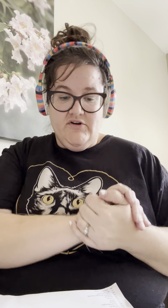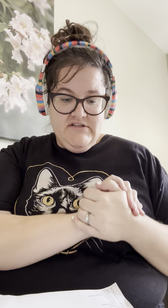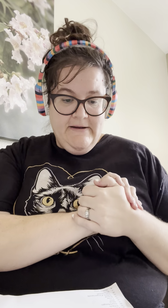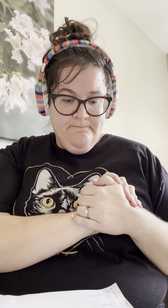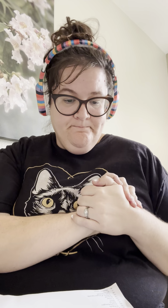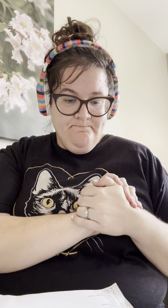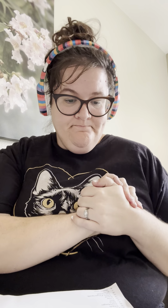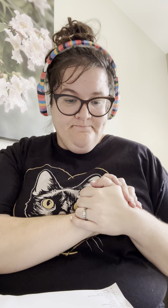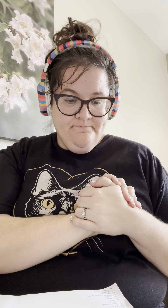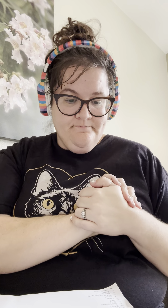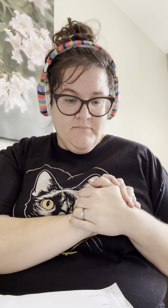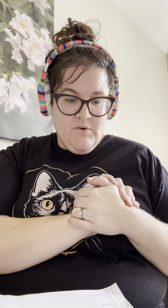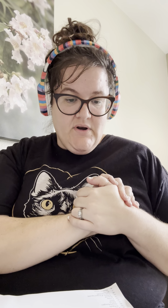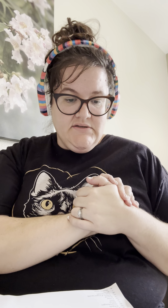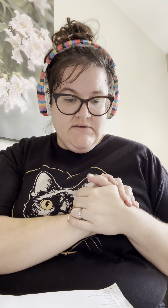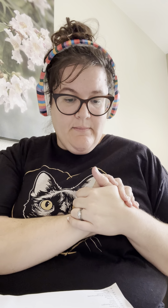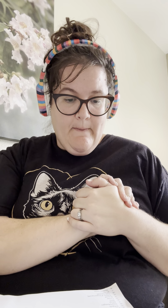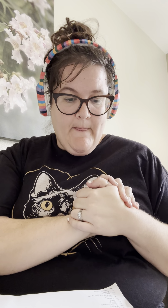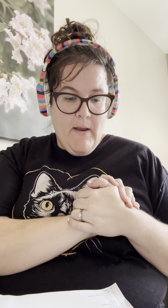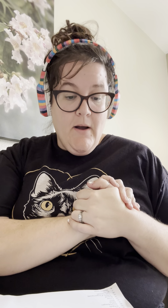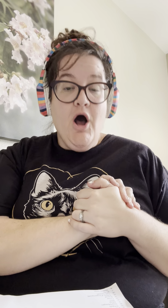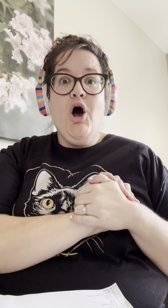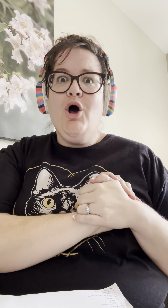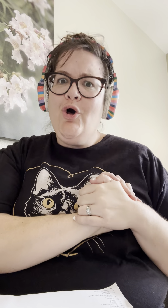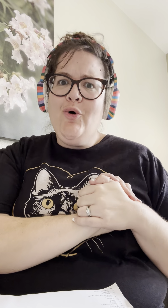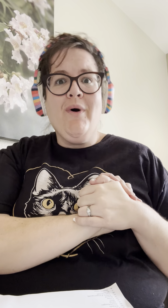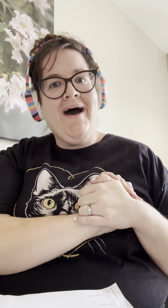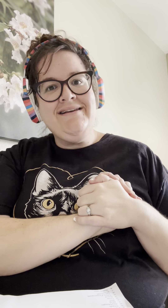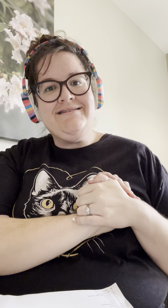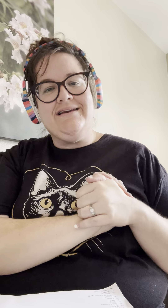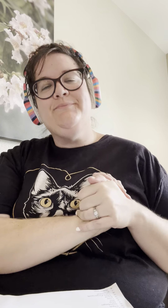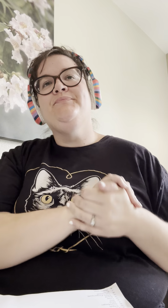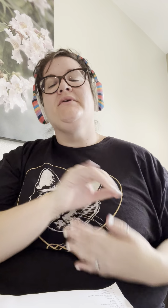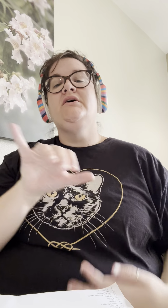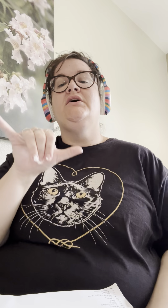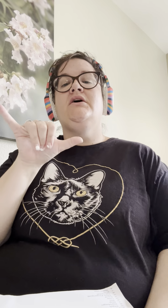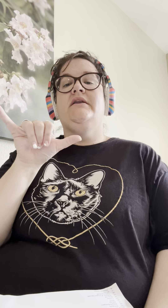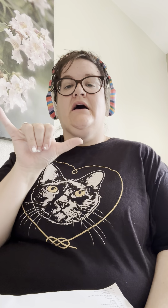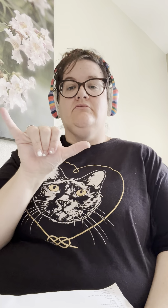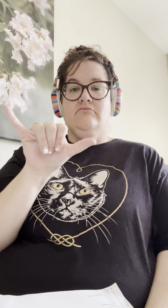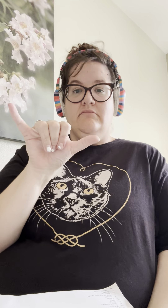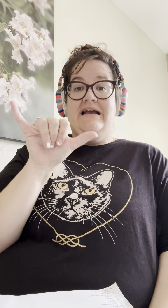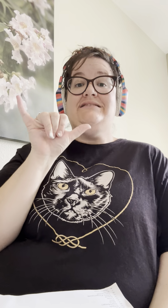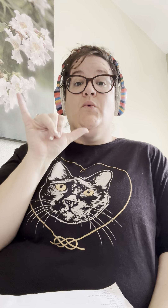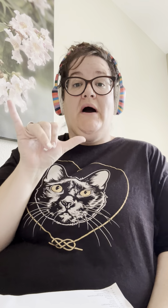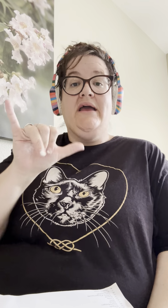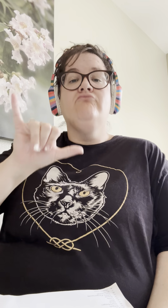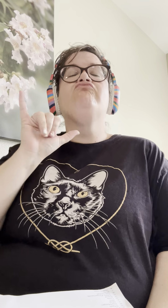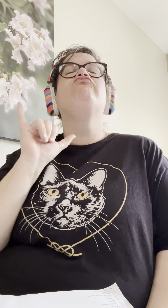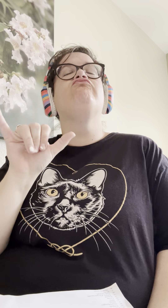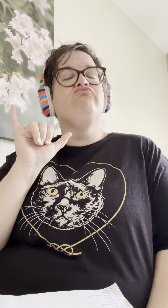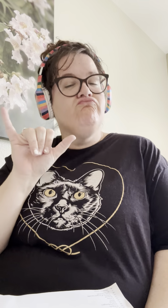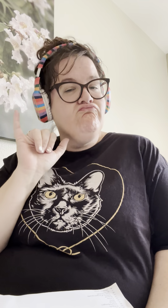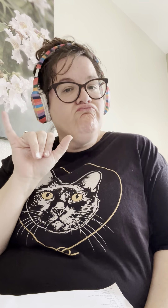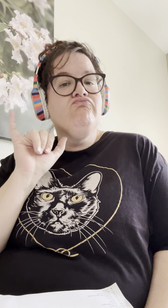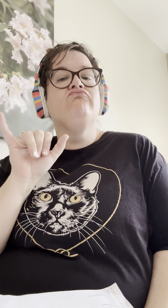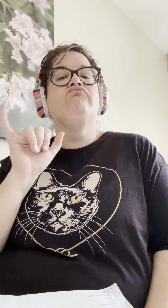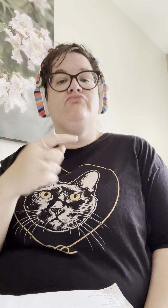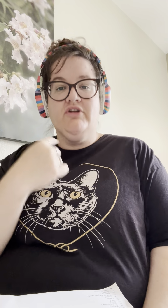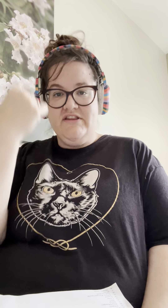University. What else? Oh, I see. Now, it's a Y. But look at this